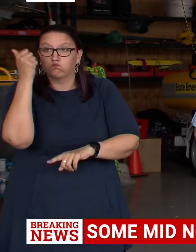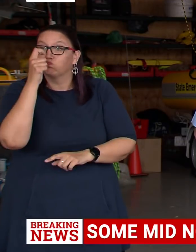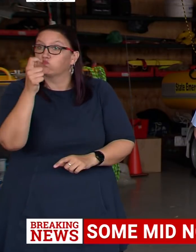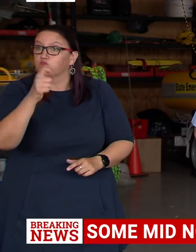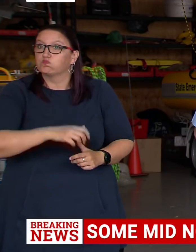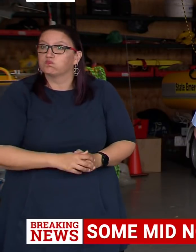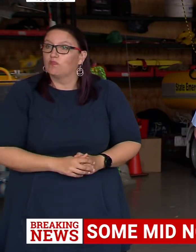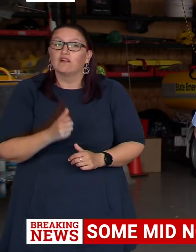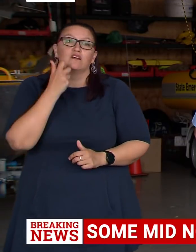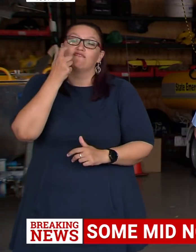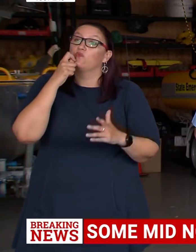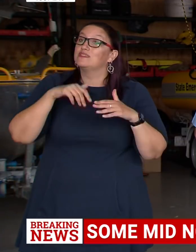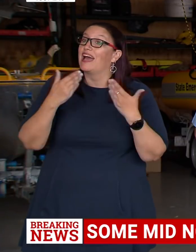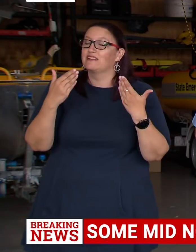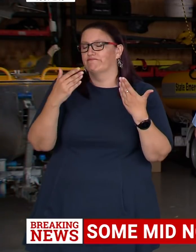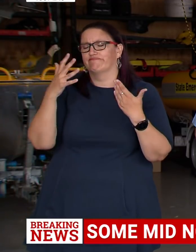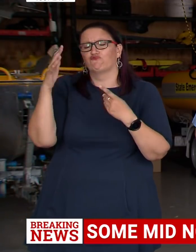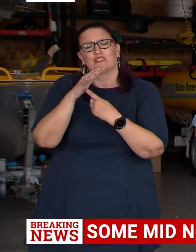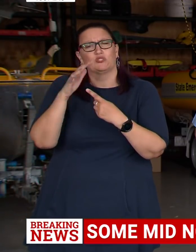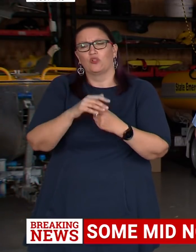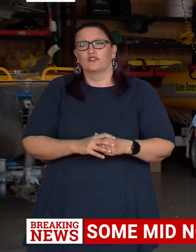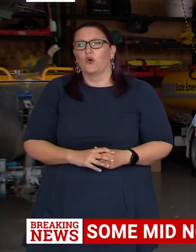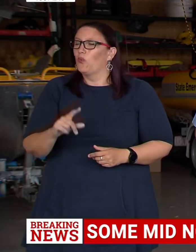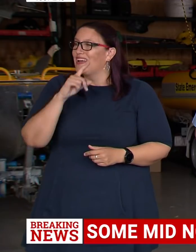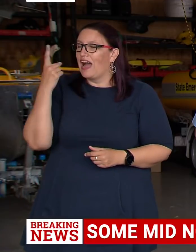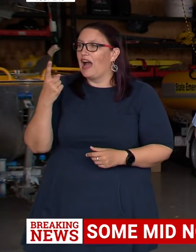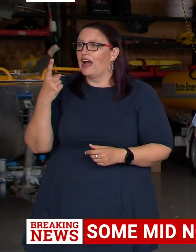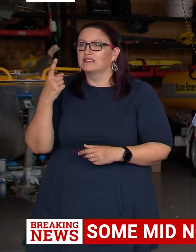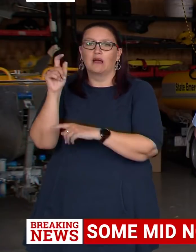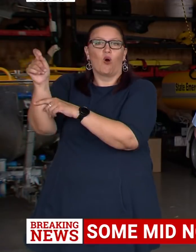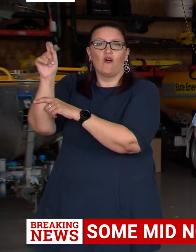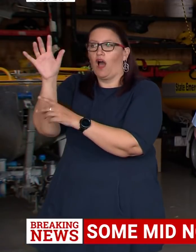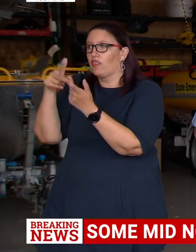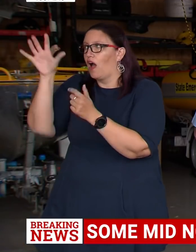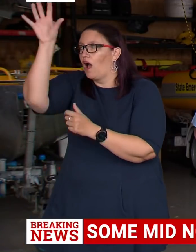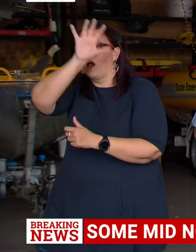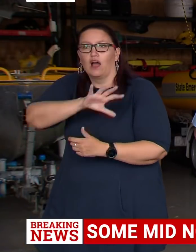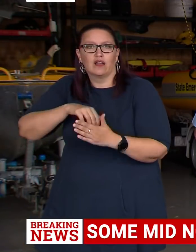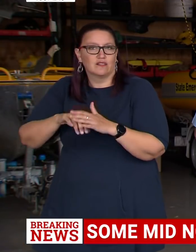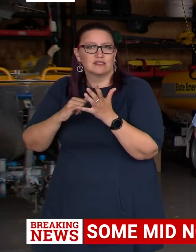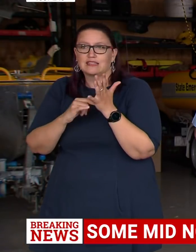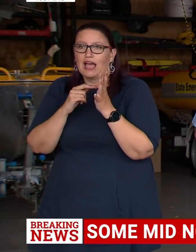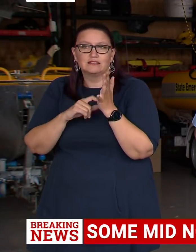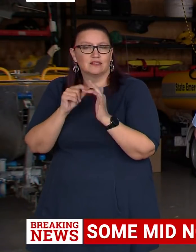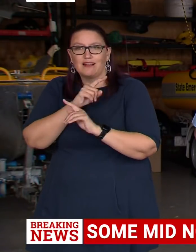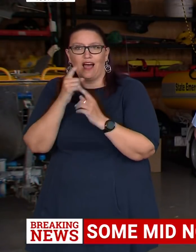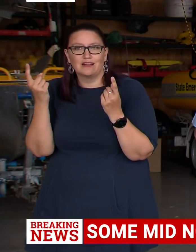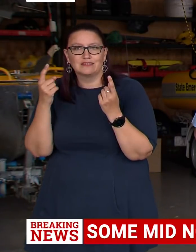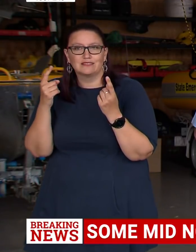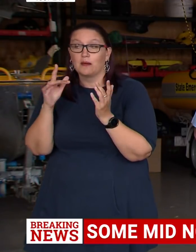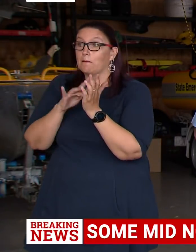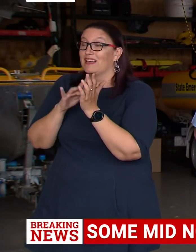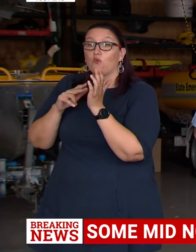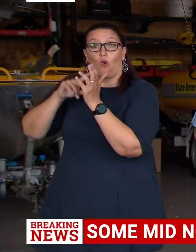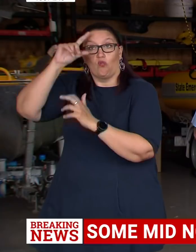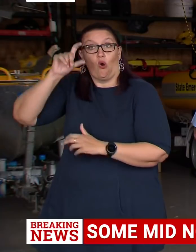for us in that regard. But again, we can't take our eye off the mid and north coast regions, the Hunter regions that have had sustained